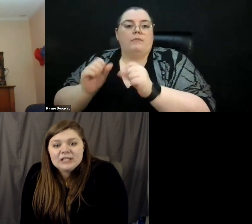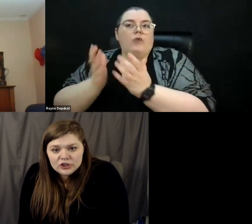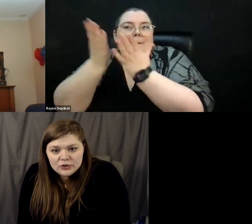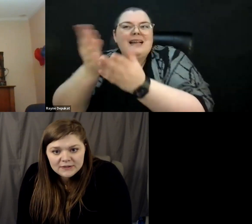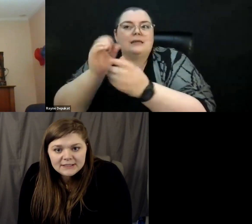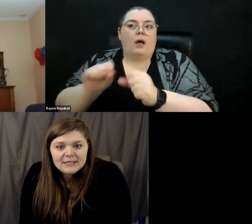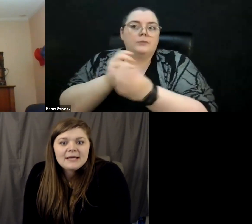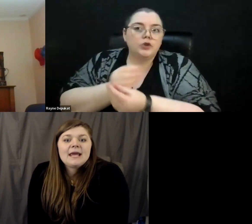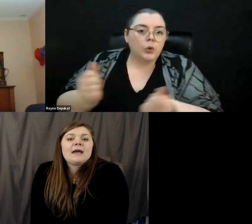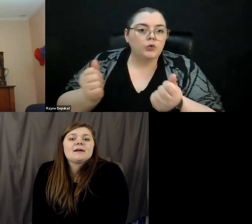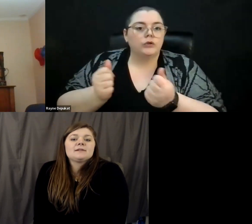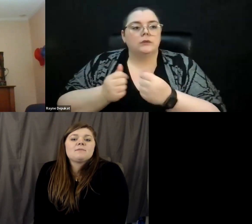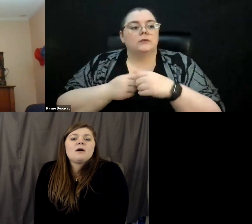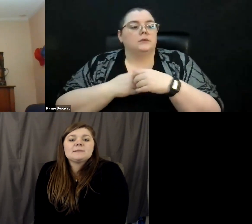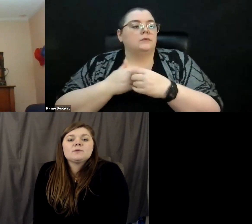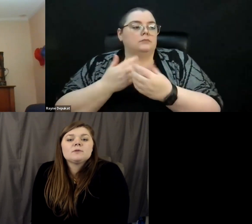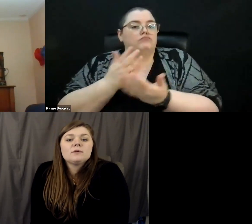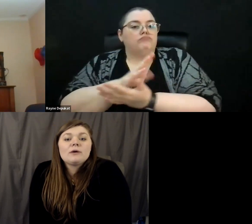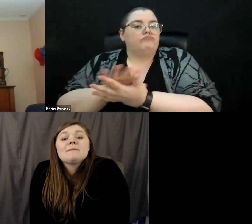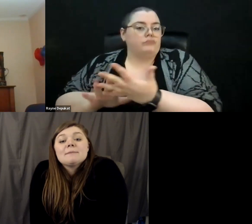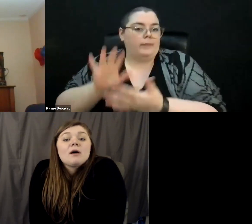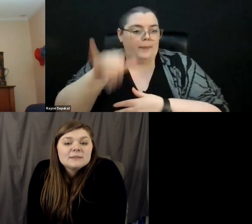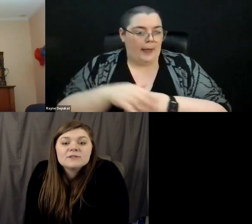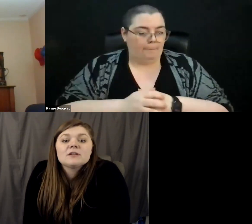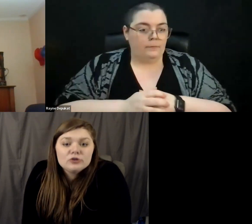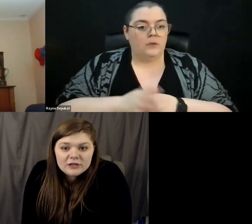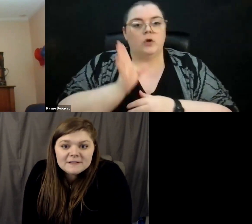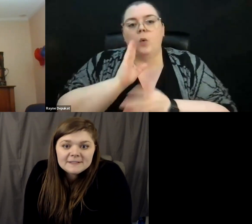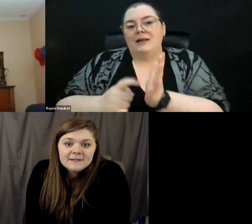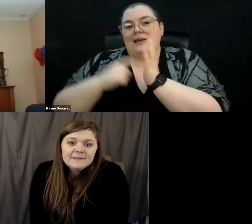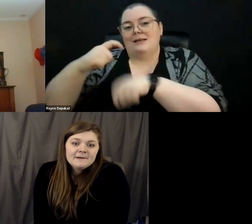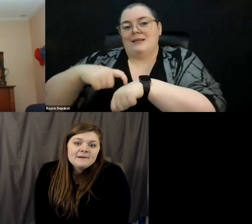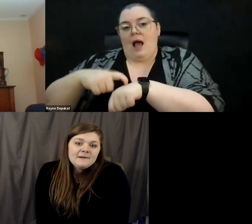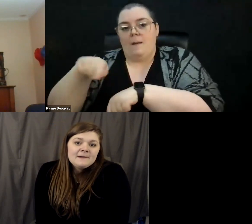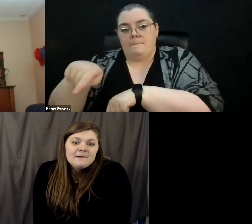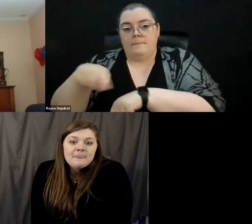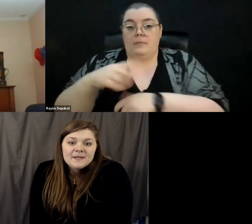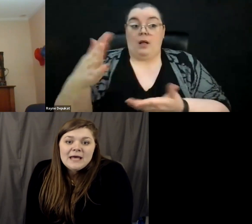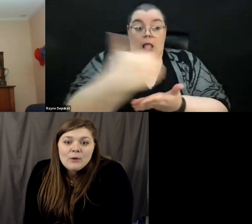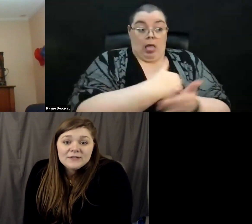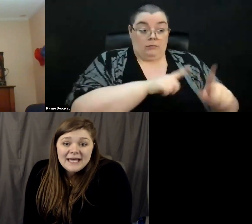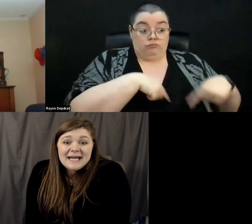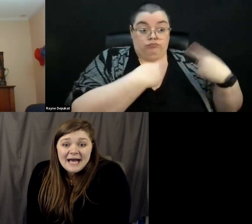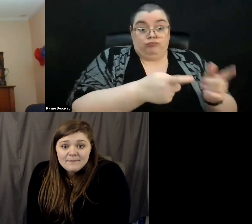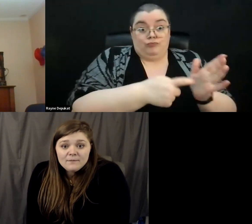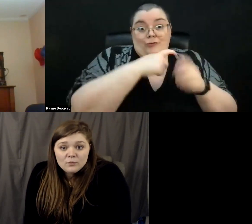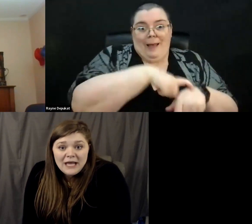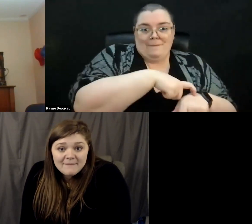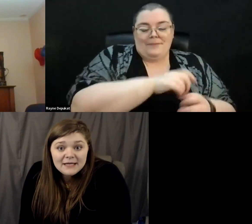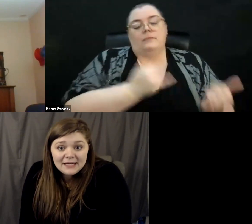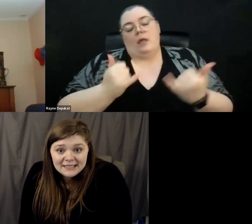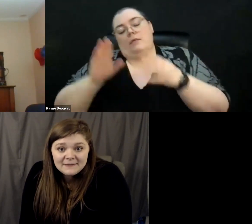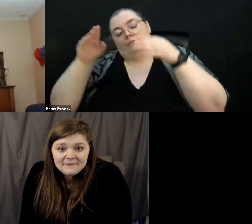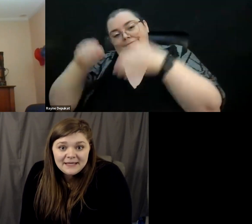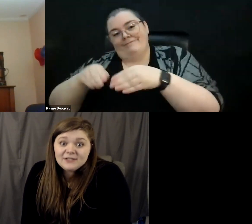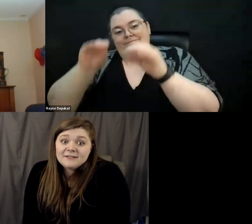listing the issues and recommending possible solutions. So that will take time. We have